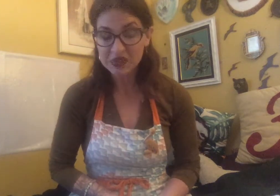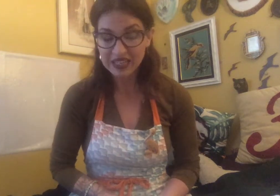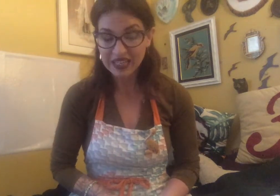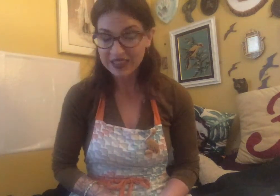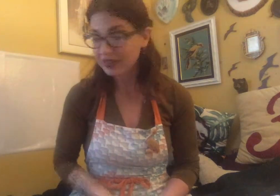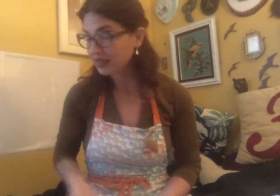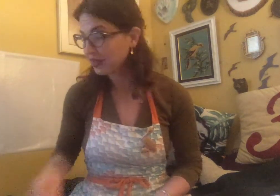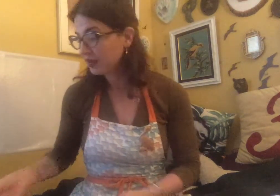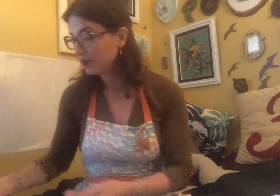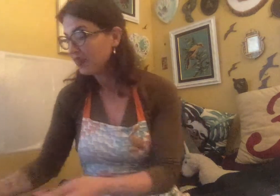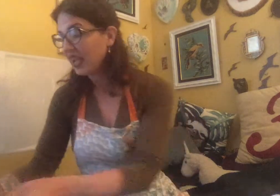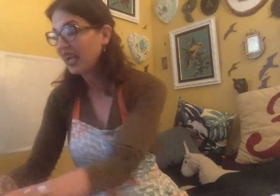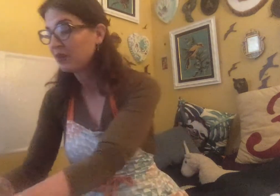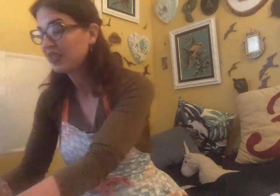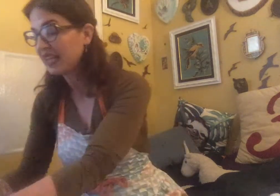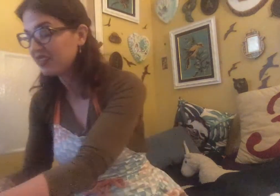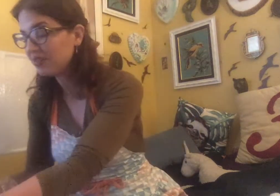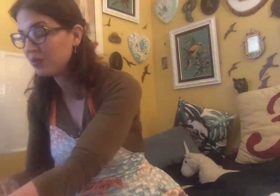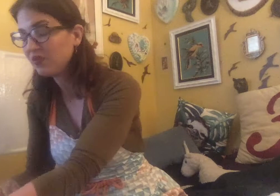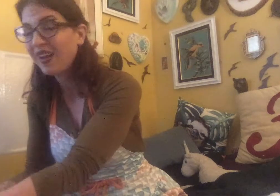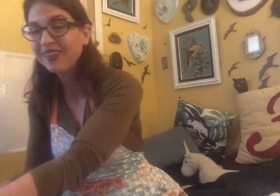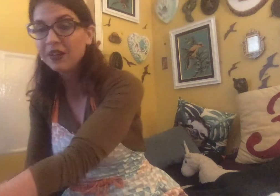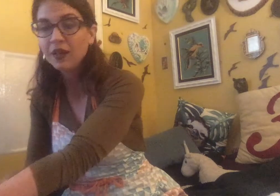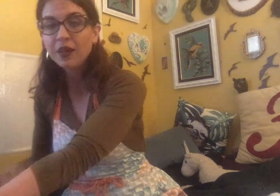today. I would like to move on